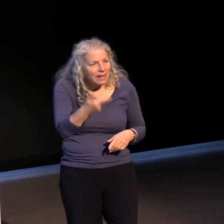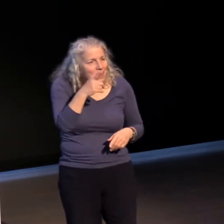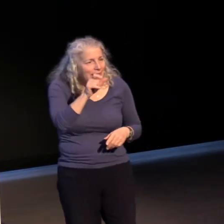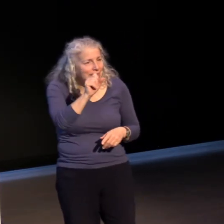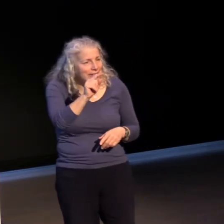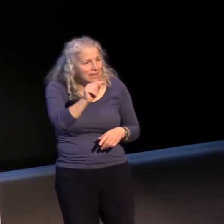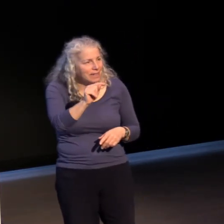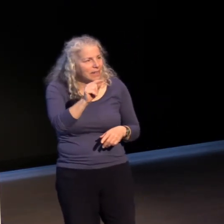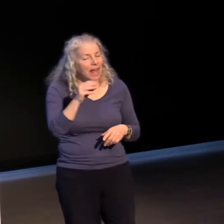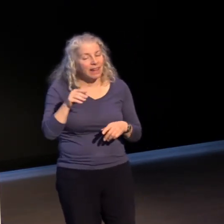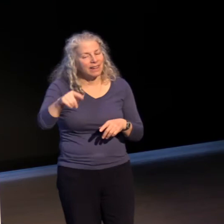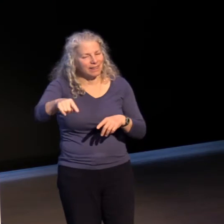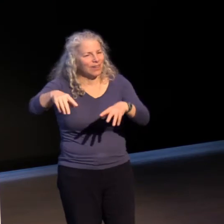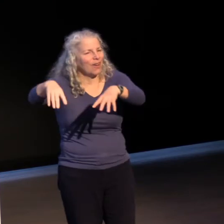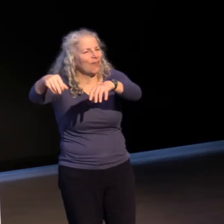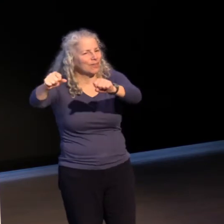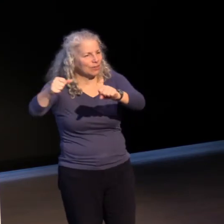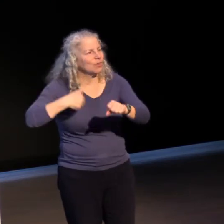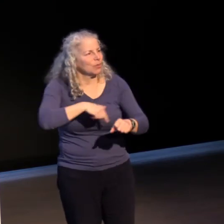these relationships.